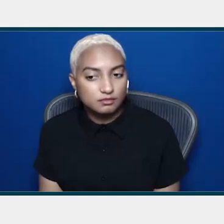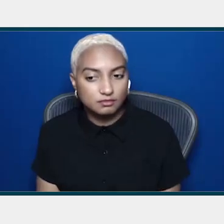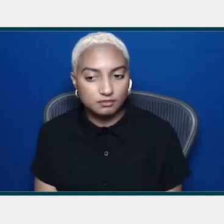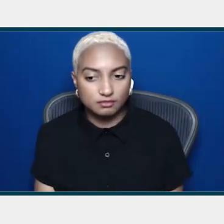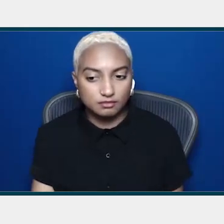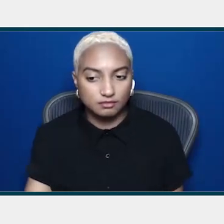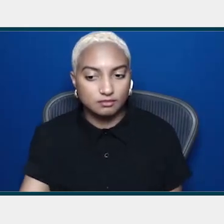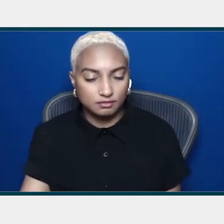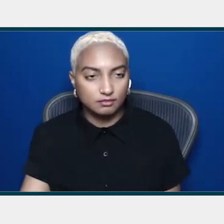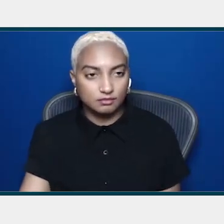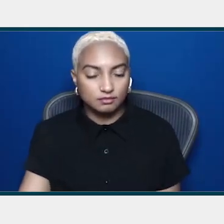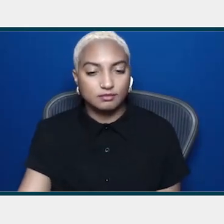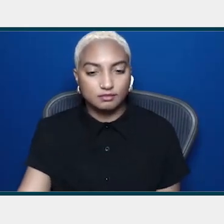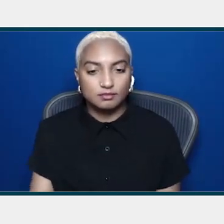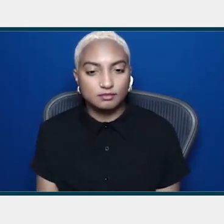So thank you.